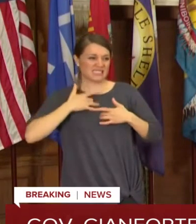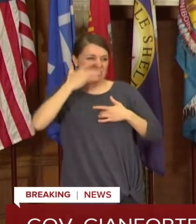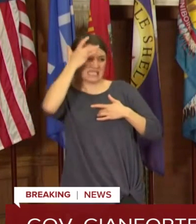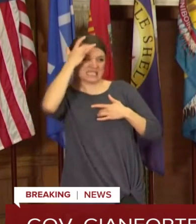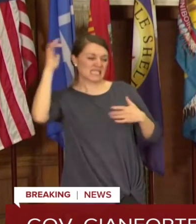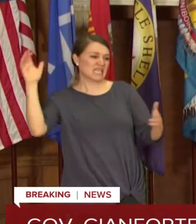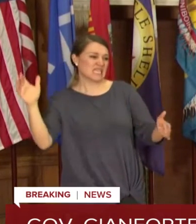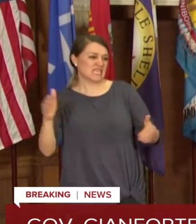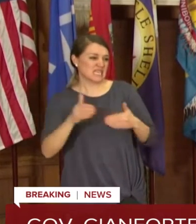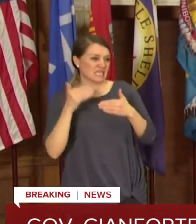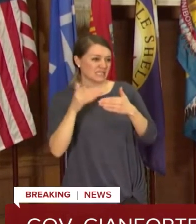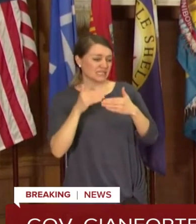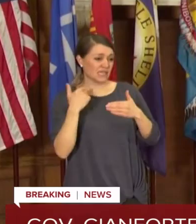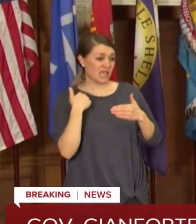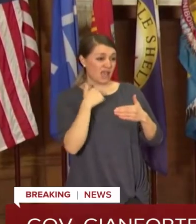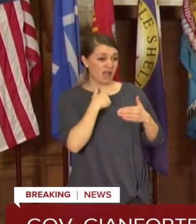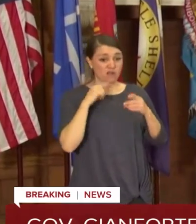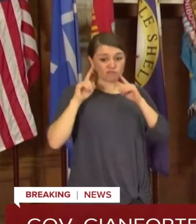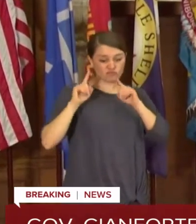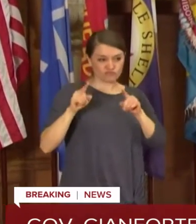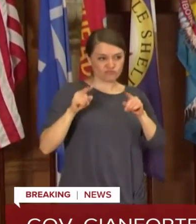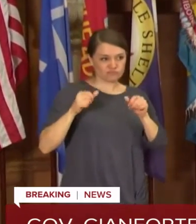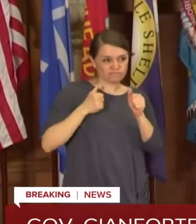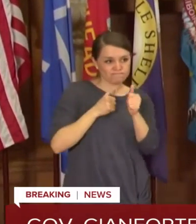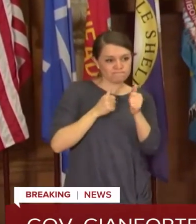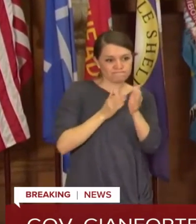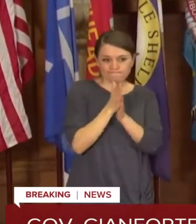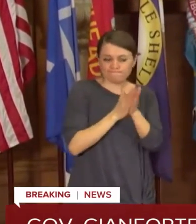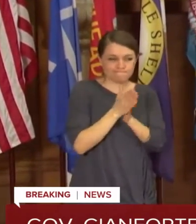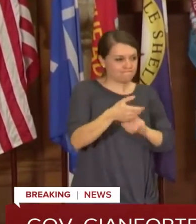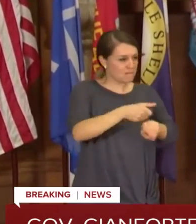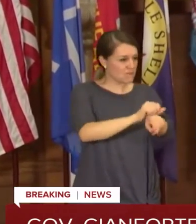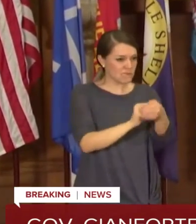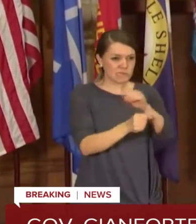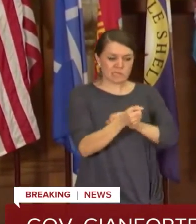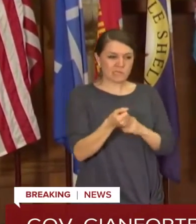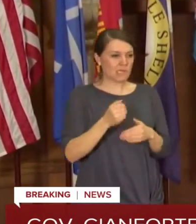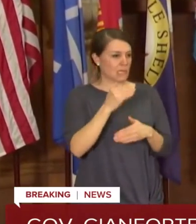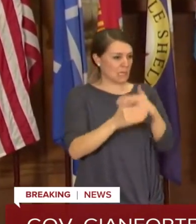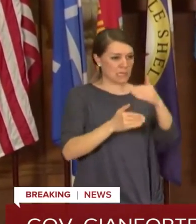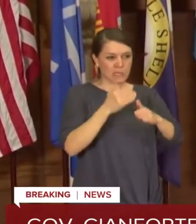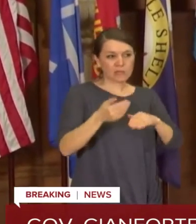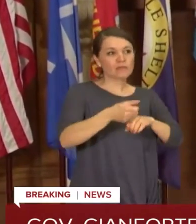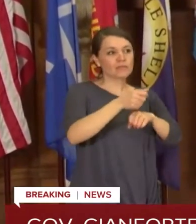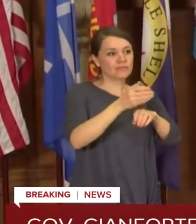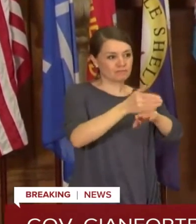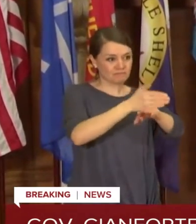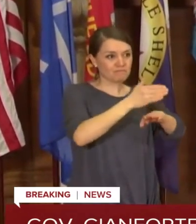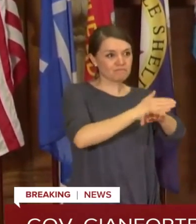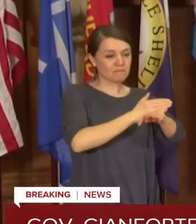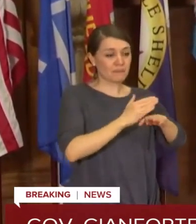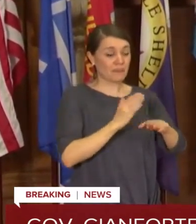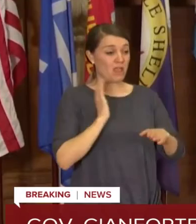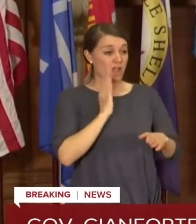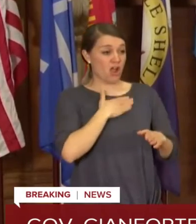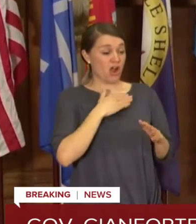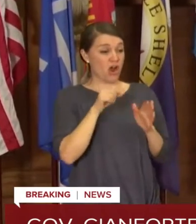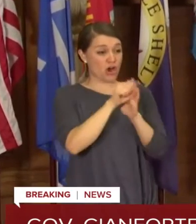and this has driven our response to this pandemic. And we are making progress. This week, our state moved